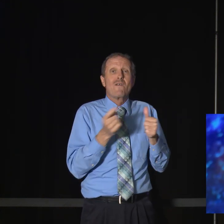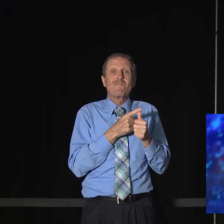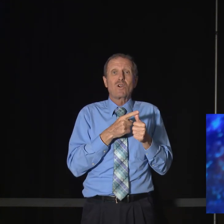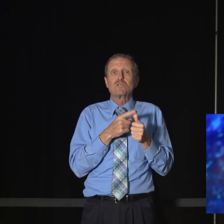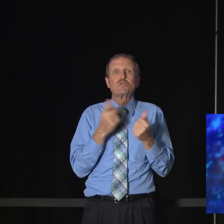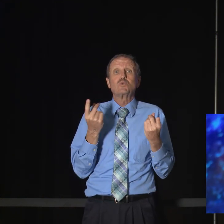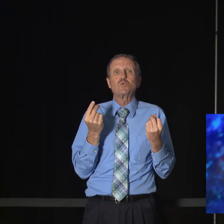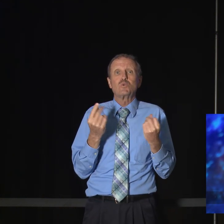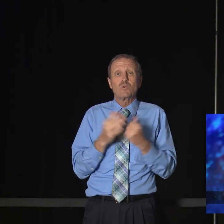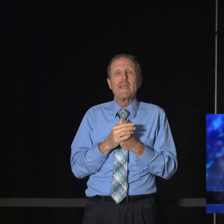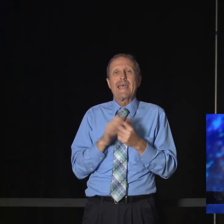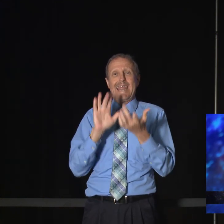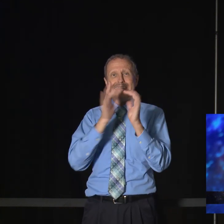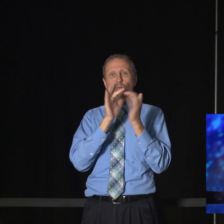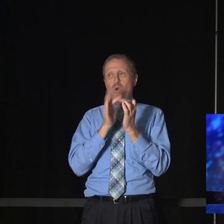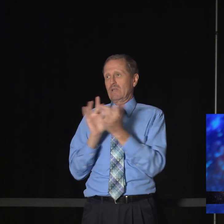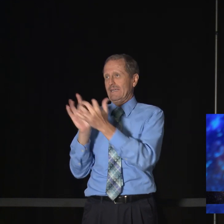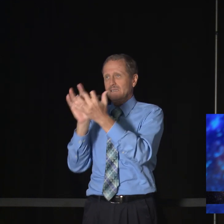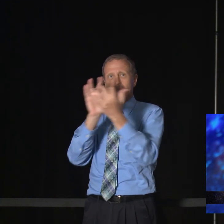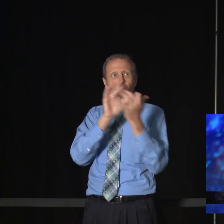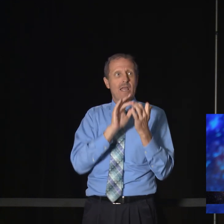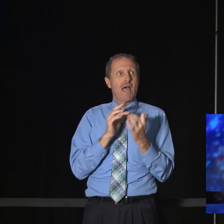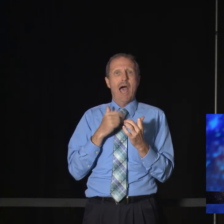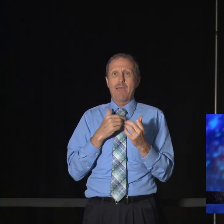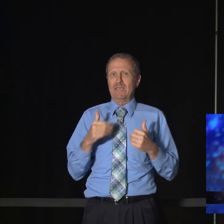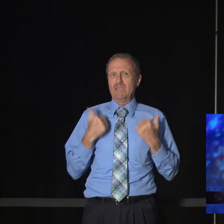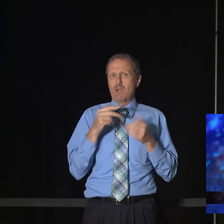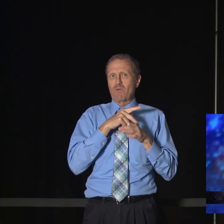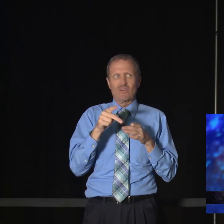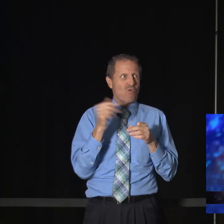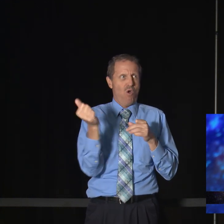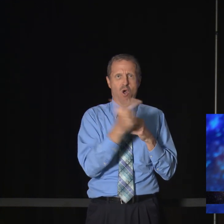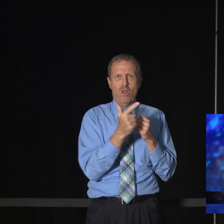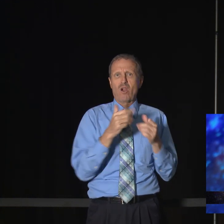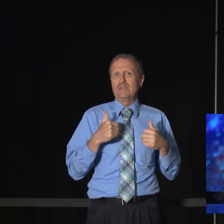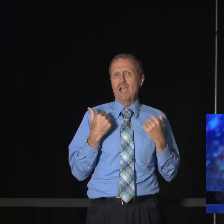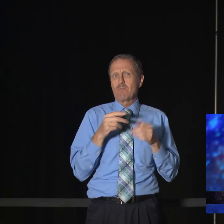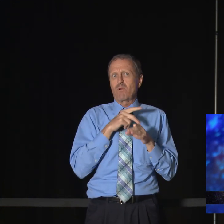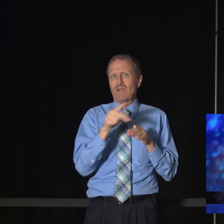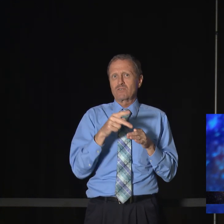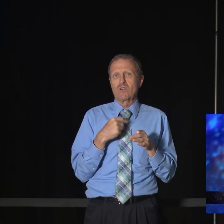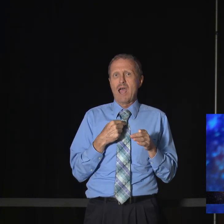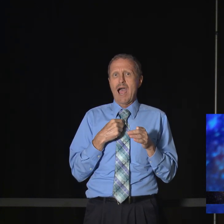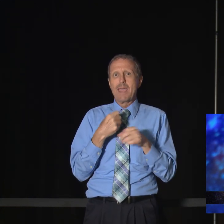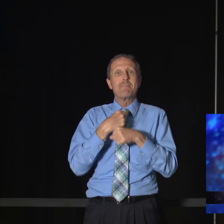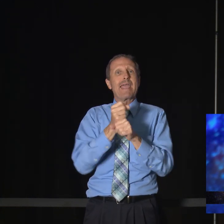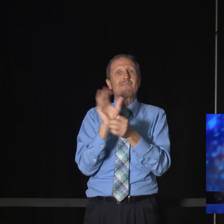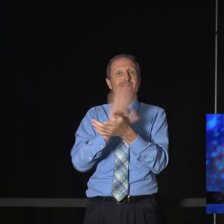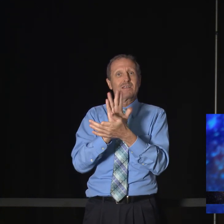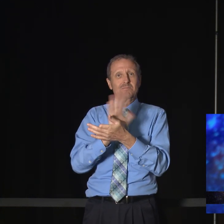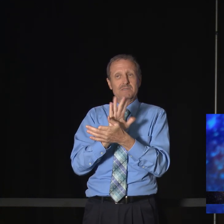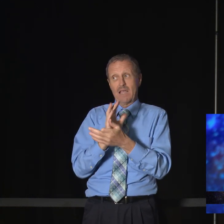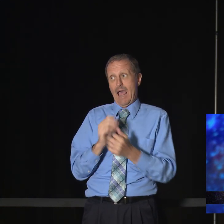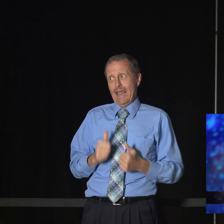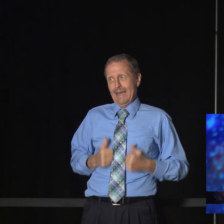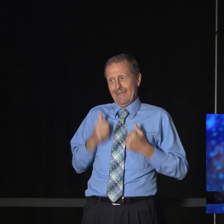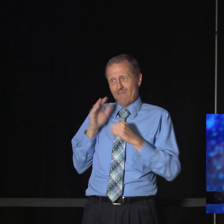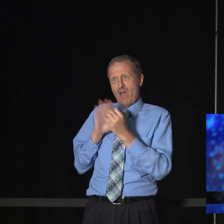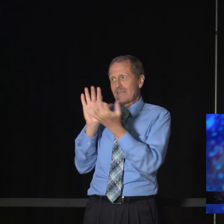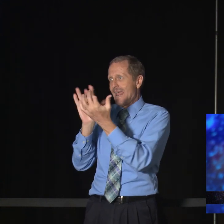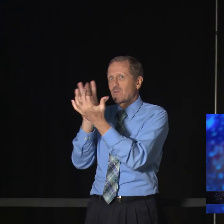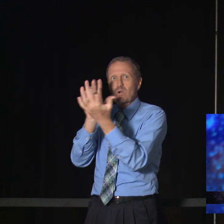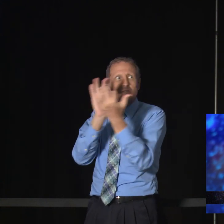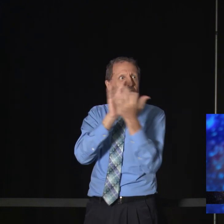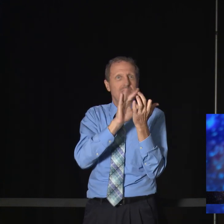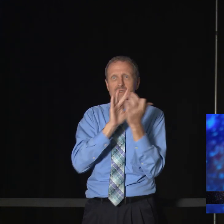that we do here is networking. You know, I'm a young professional. All of us are young professionals. I'm a freelance filmmaker, and I live on networking, you know?